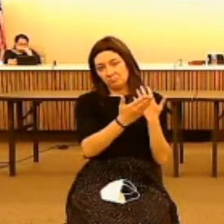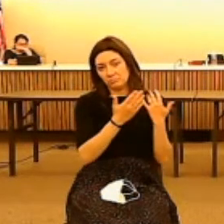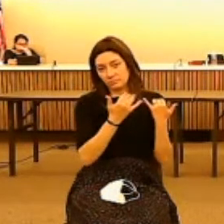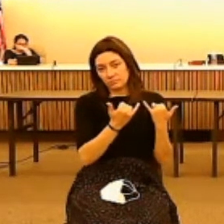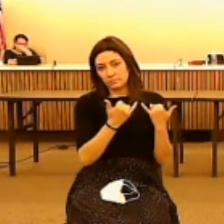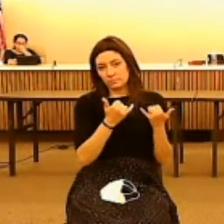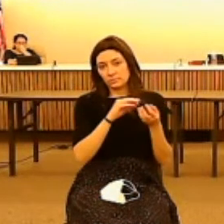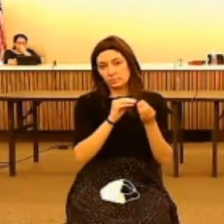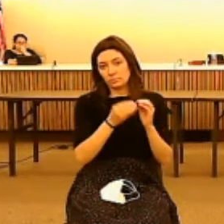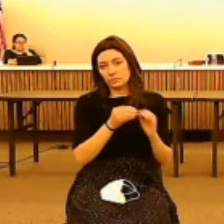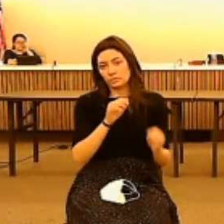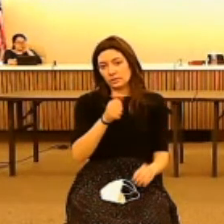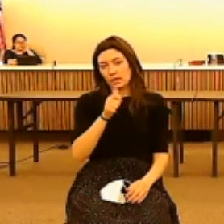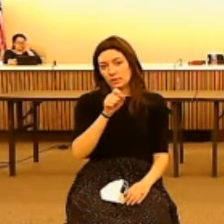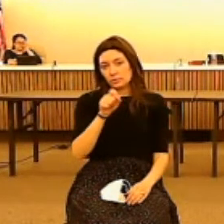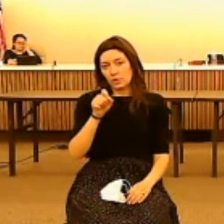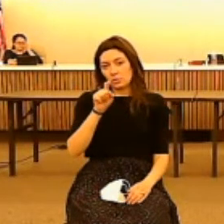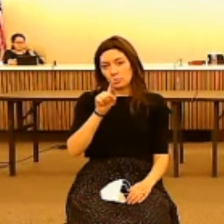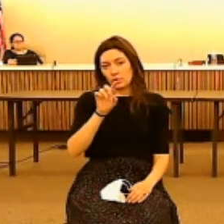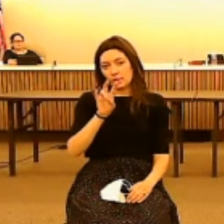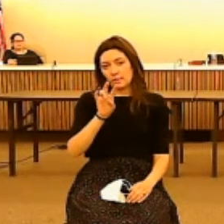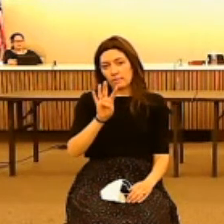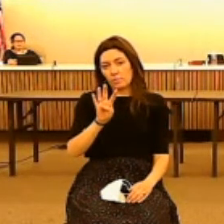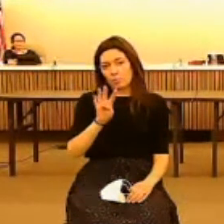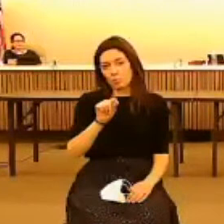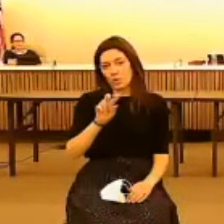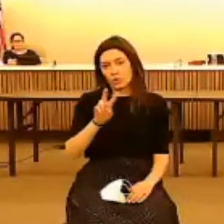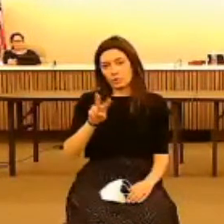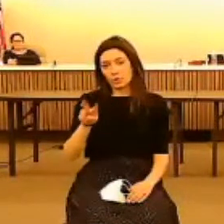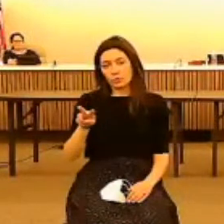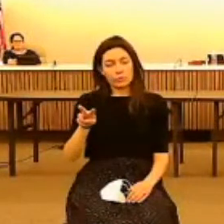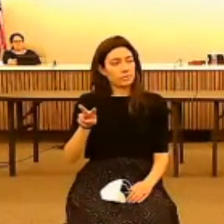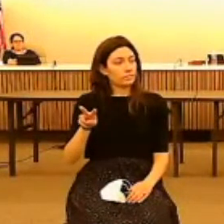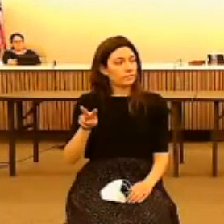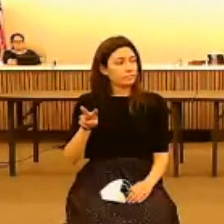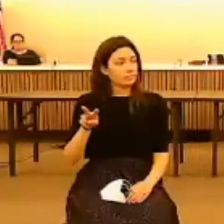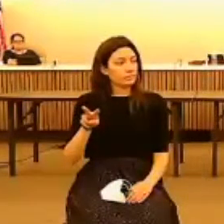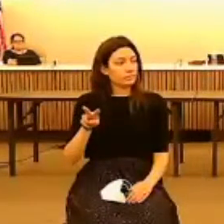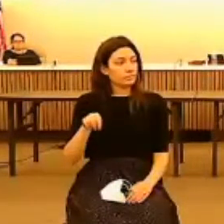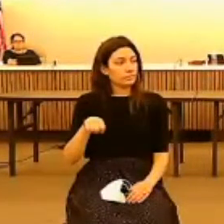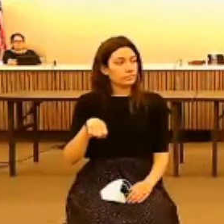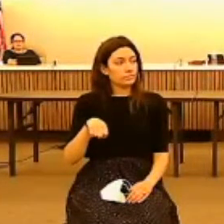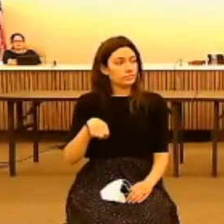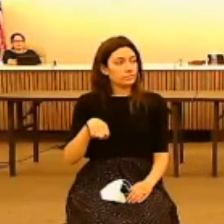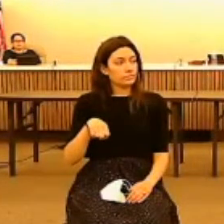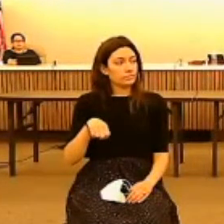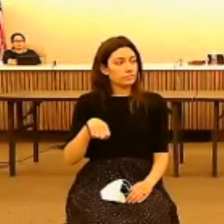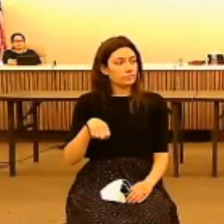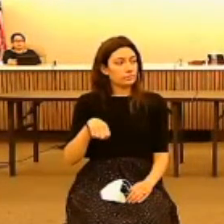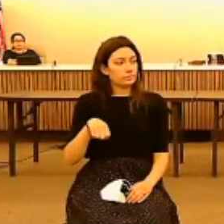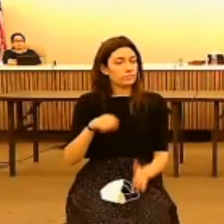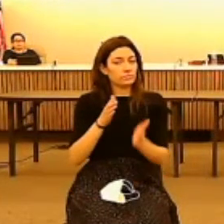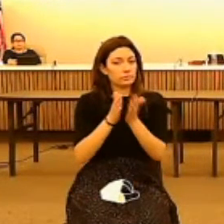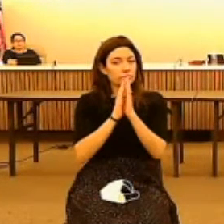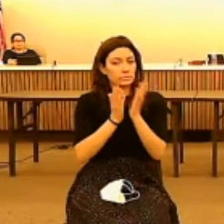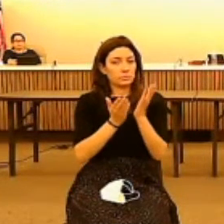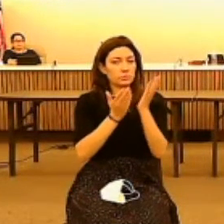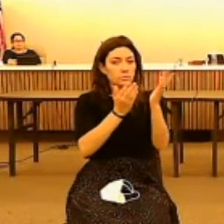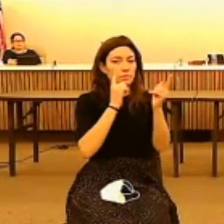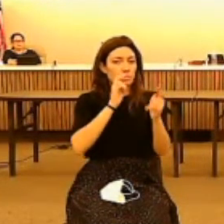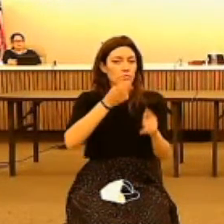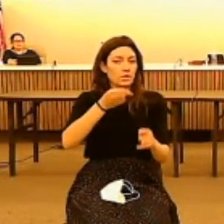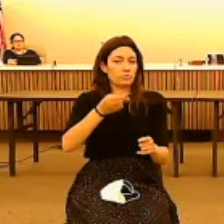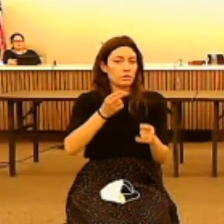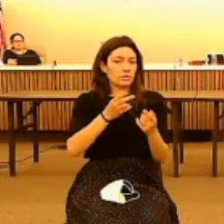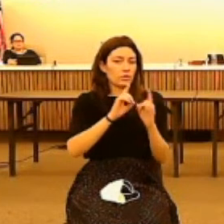members, I have resolution number 10-174, 2022 to issue a request for proposals for the Henrietta Department of